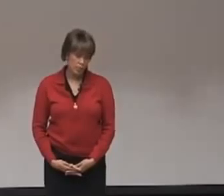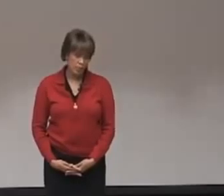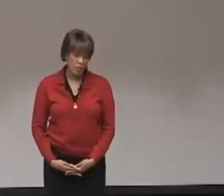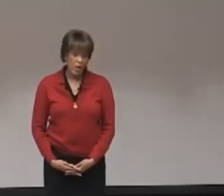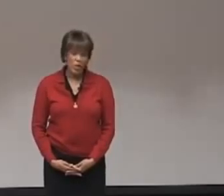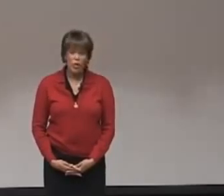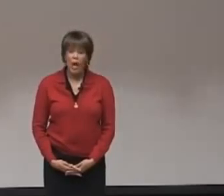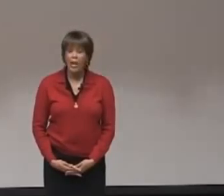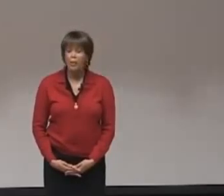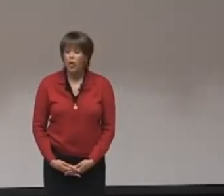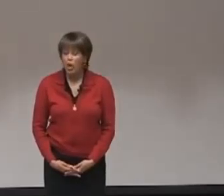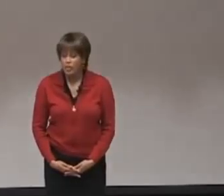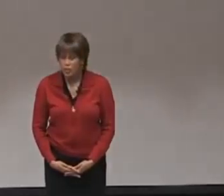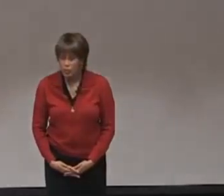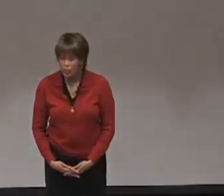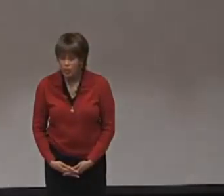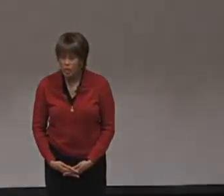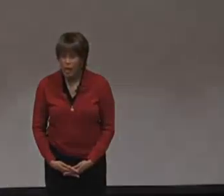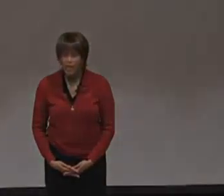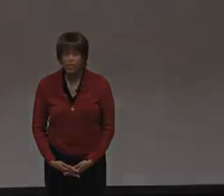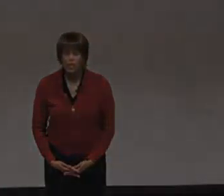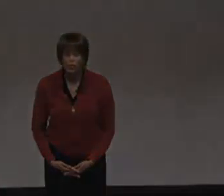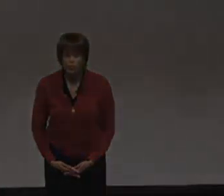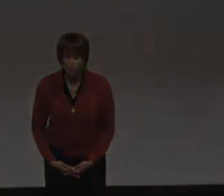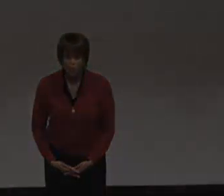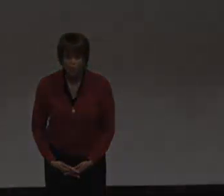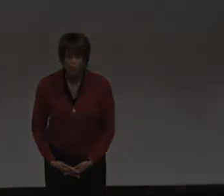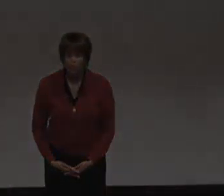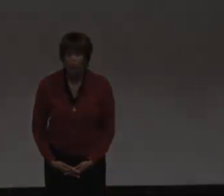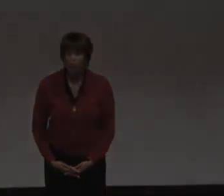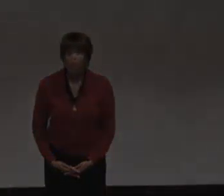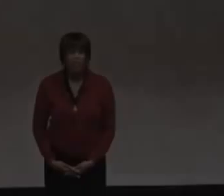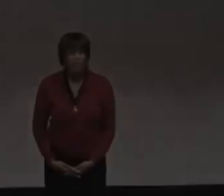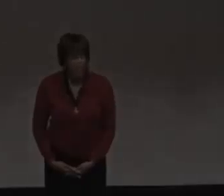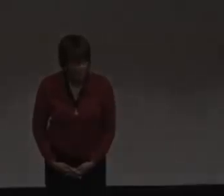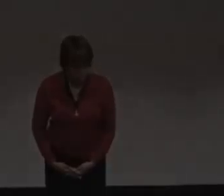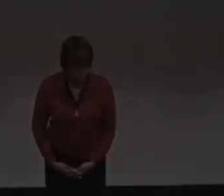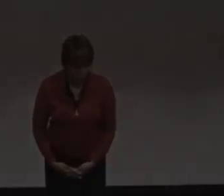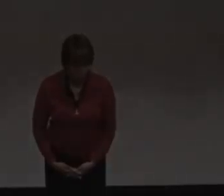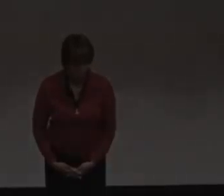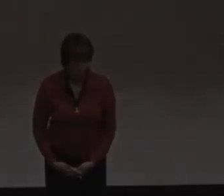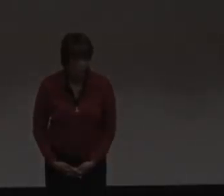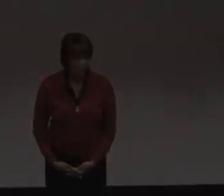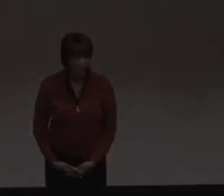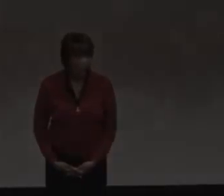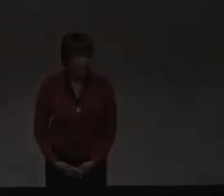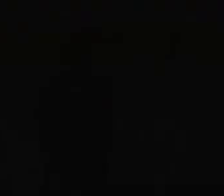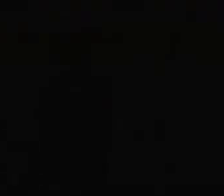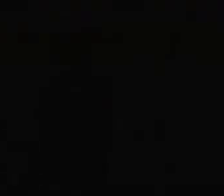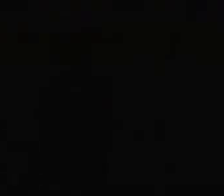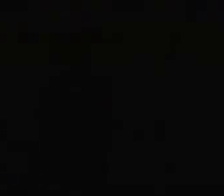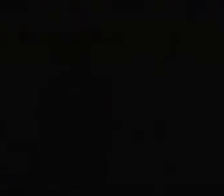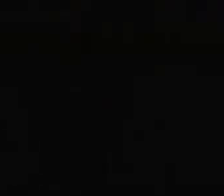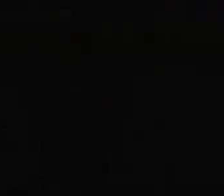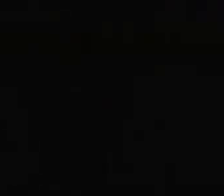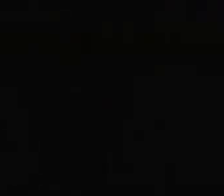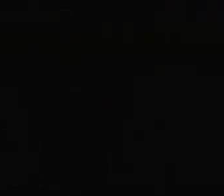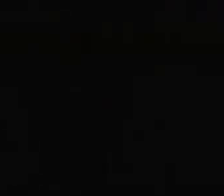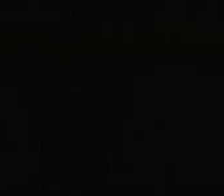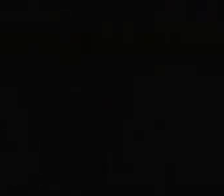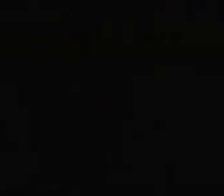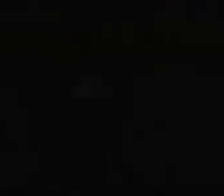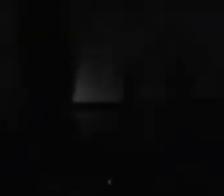truths. So I applaud you. I salute you. I thank you. Have your conversations.